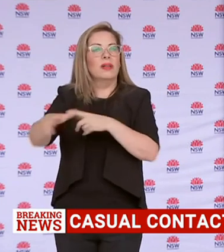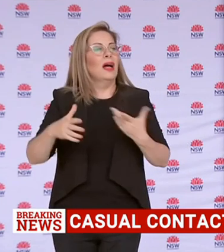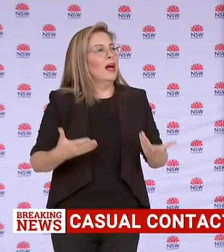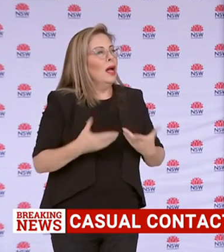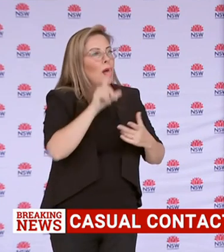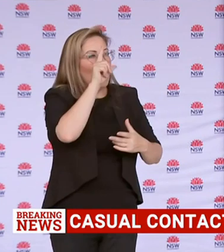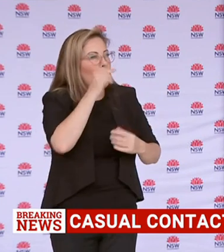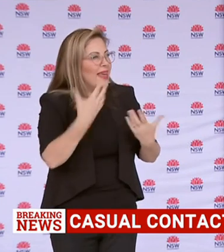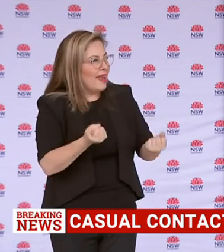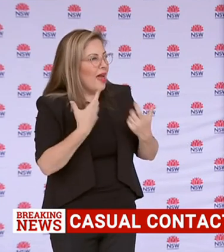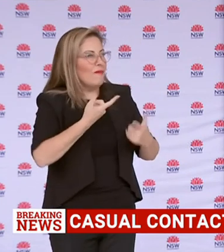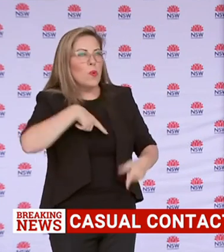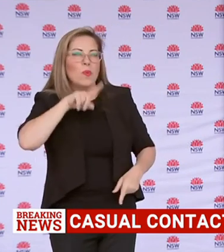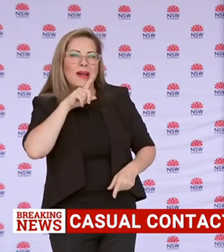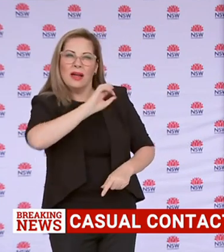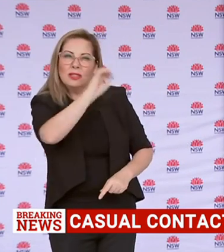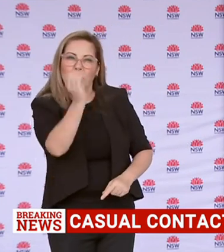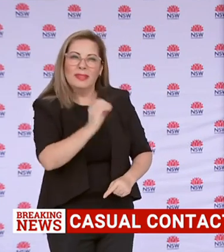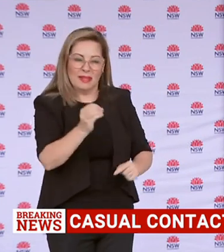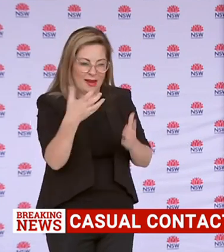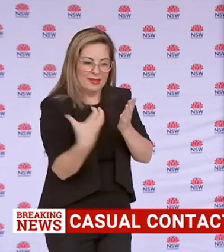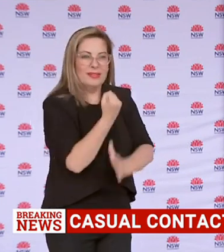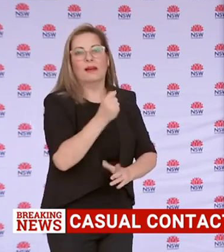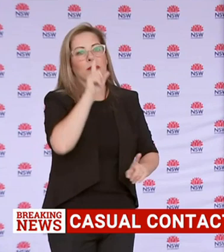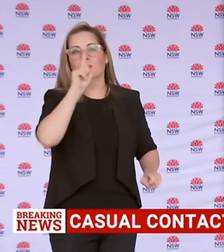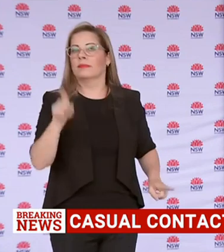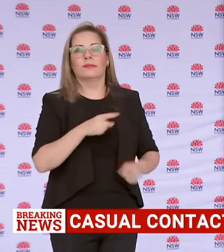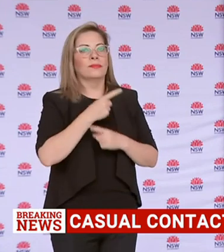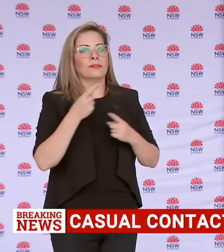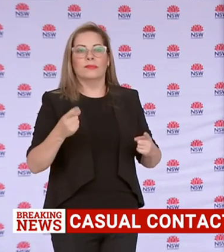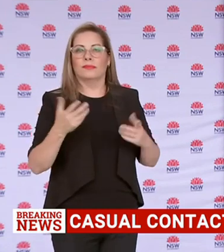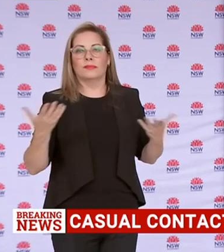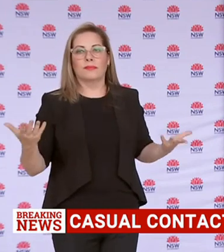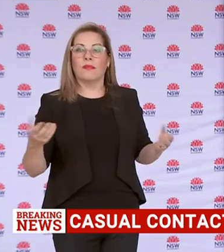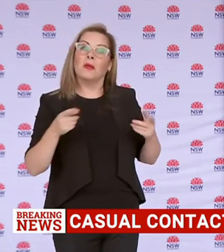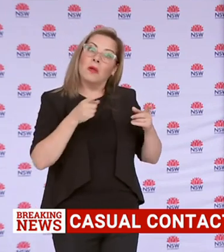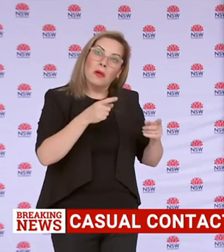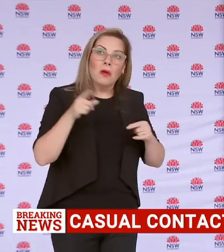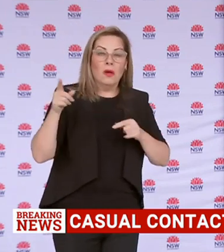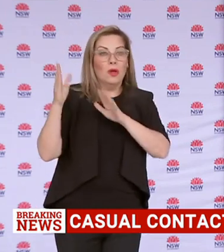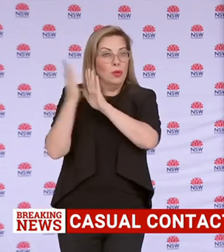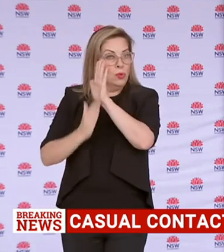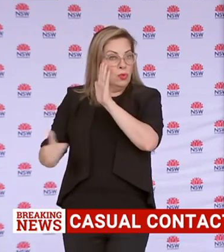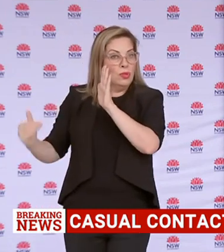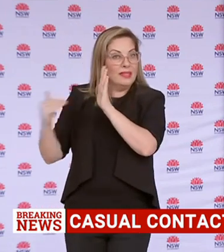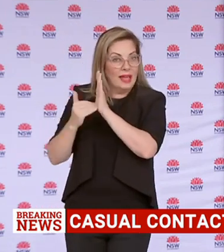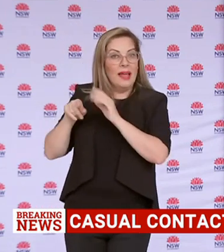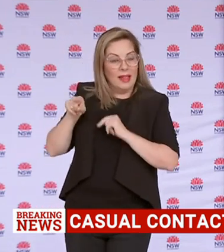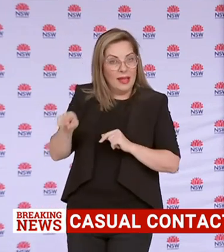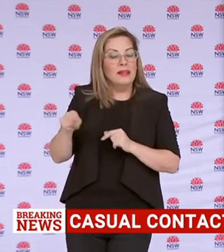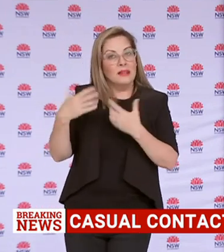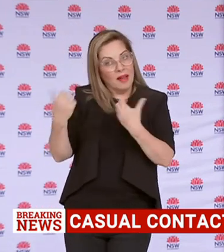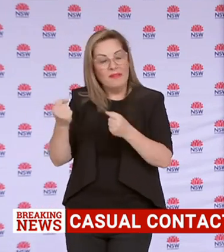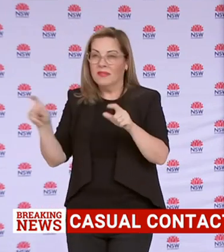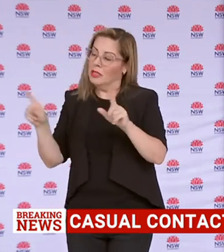guarantee that we won't have any transmission events. Other similar situations, such as New Zealand, have had a number of incursion events